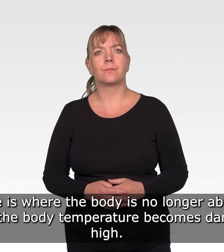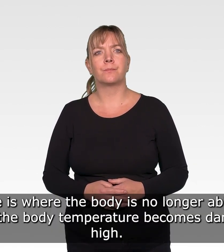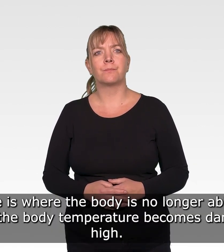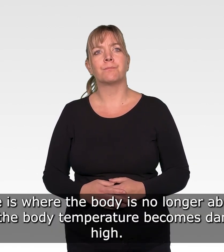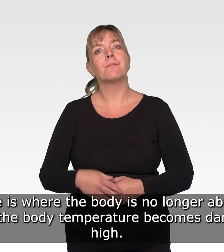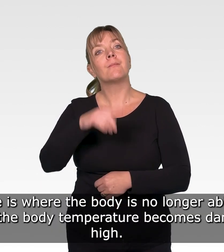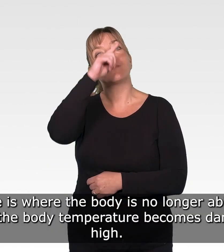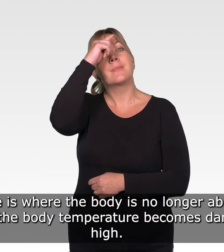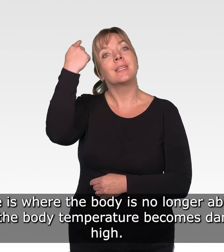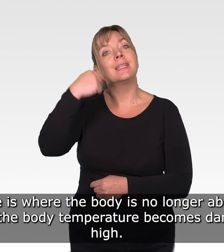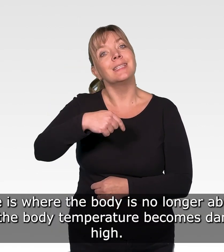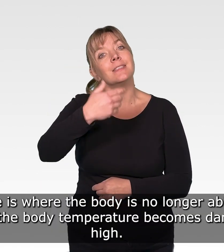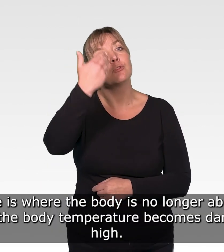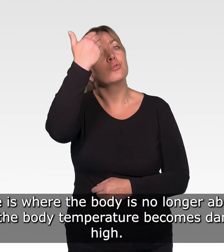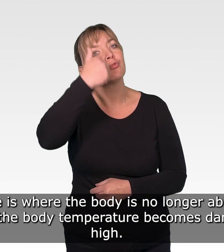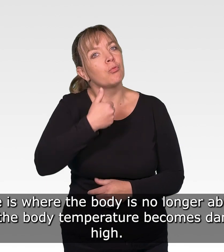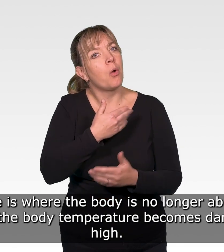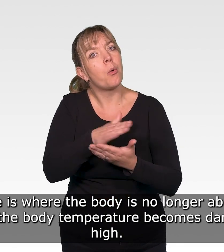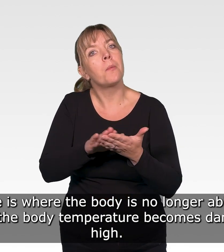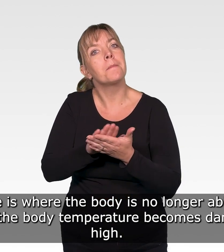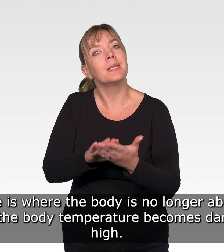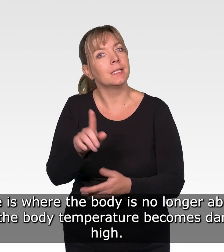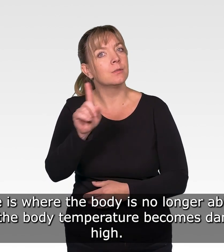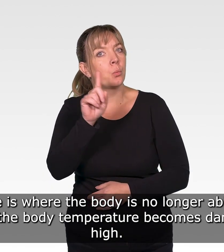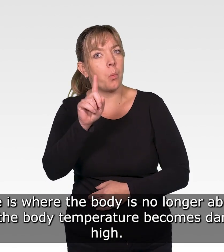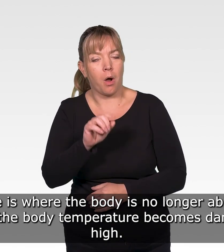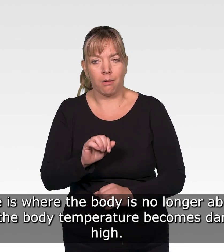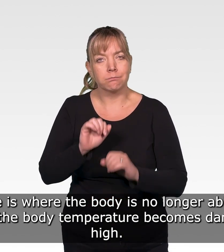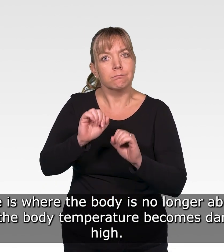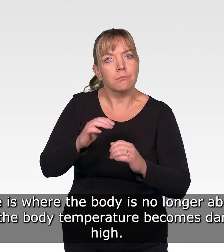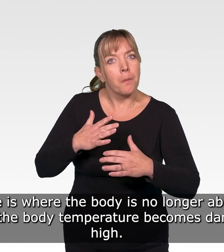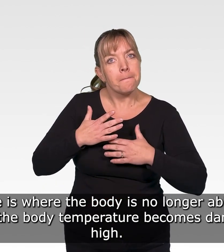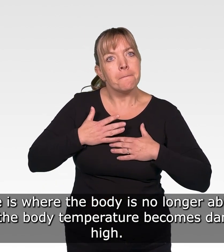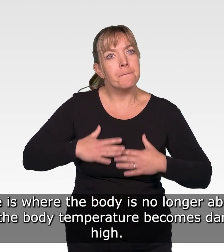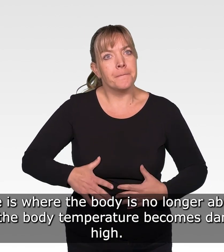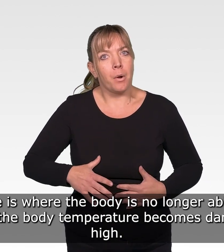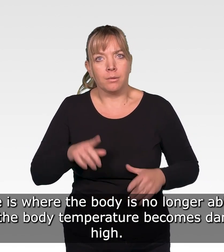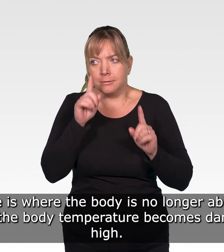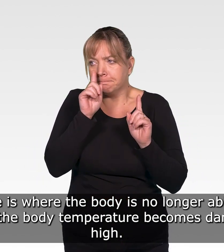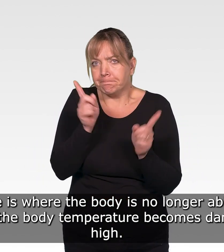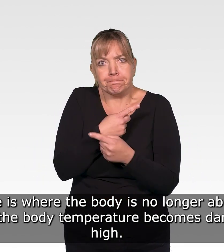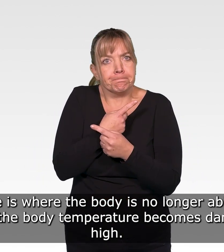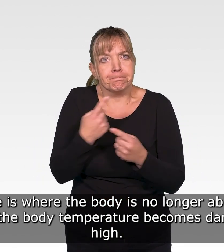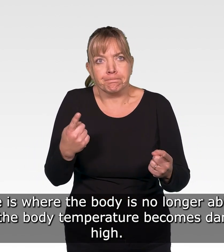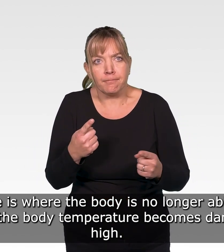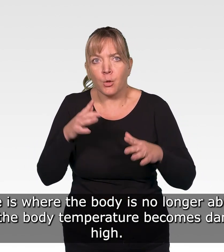Heat stroke is where the body is no longer able to cool down and the body temperature becomes dangerously high.